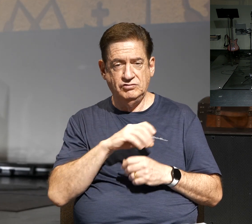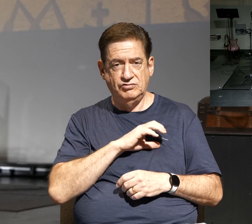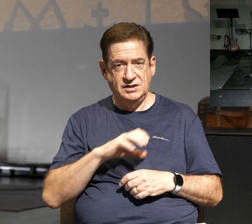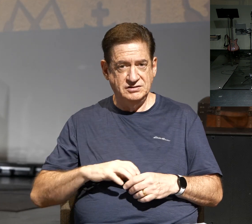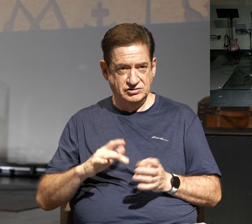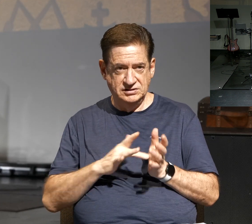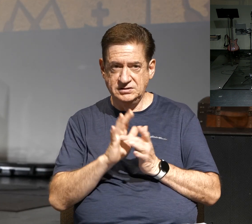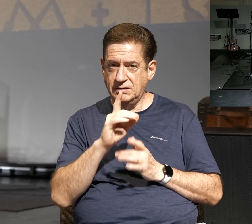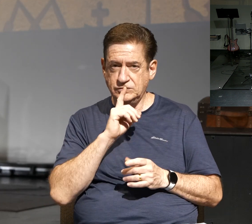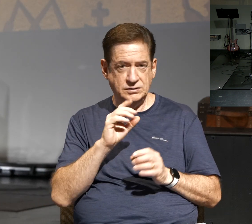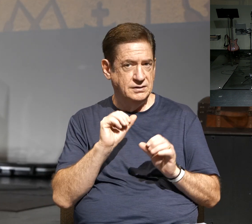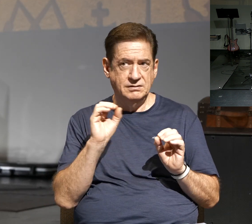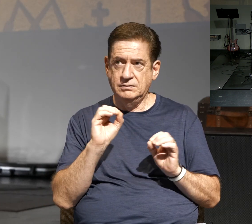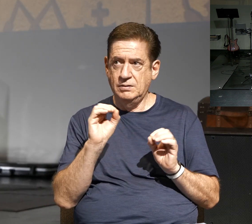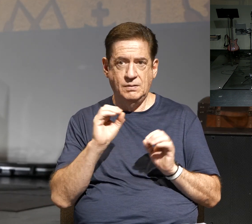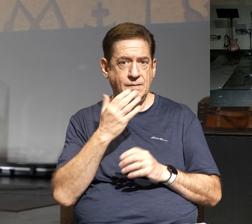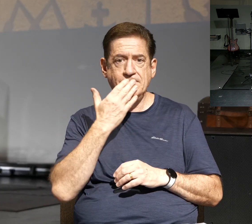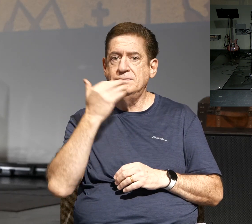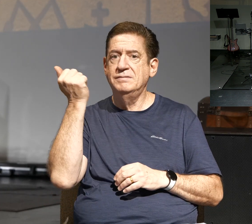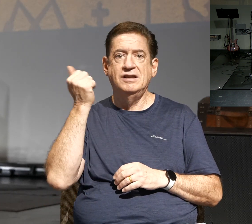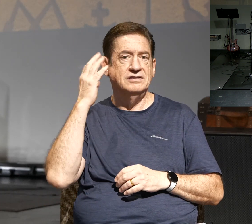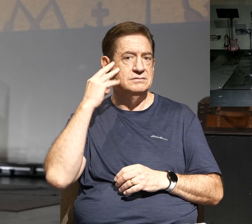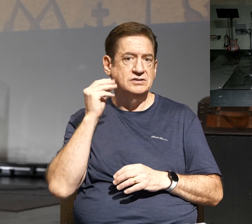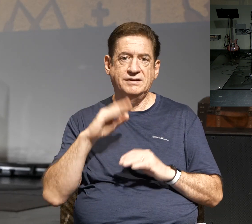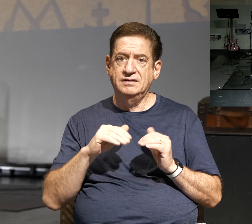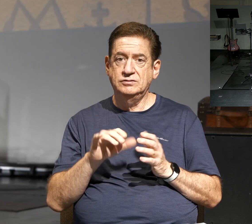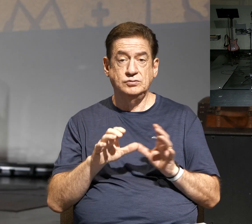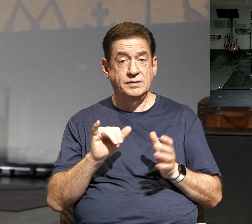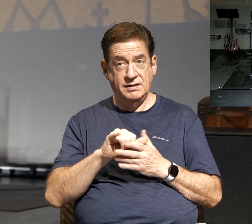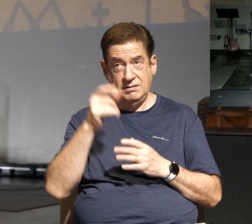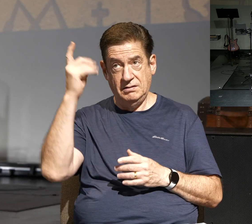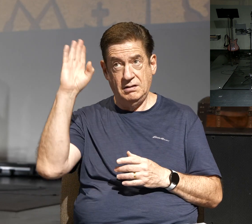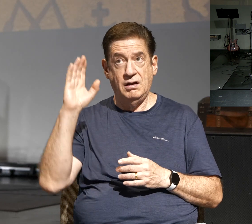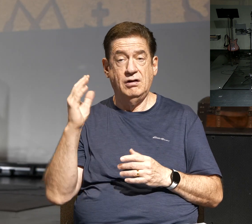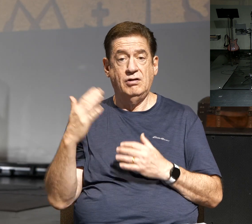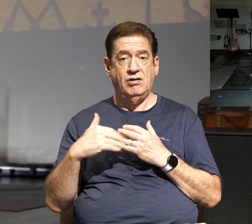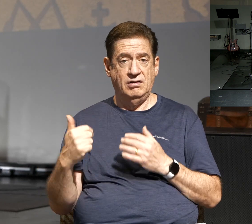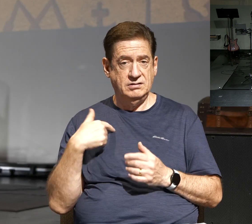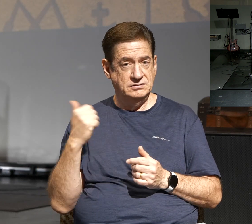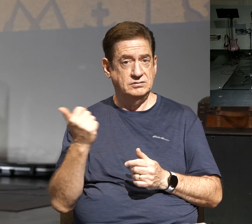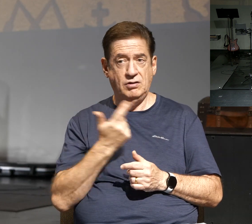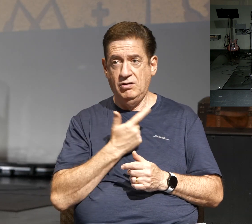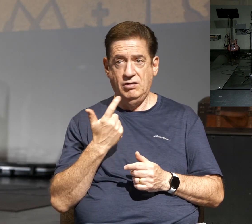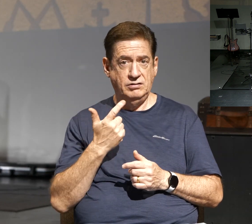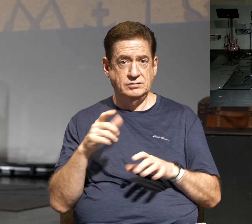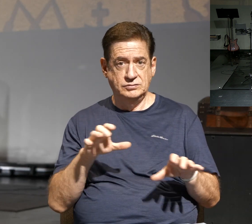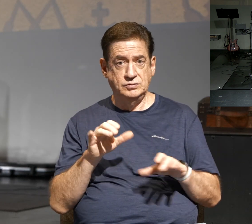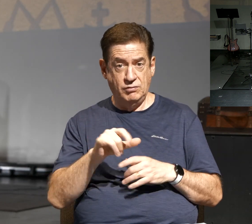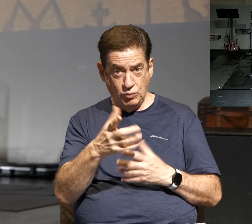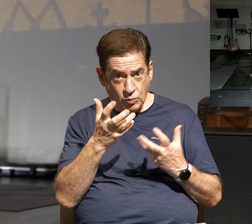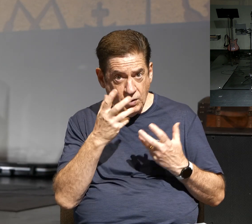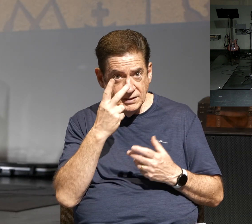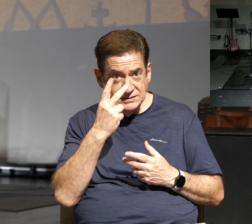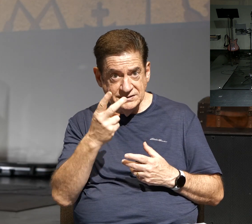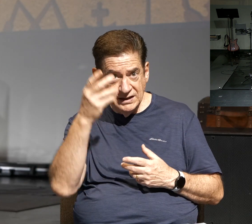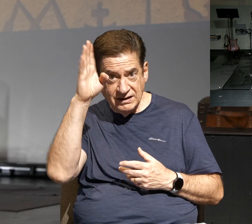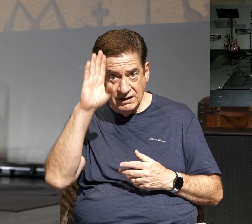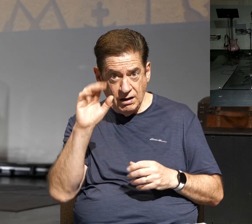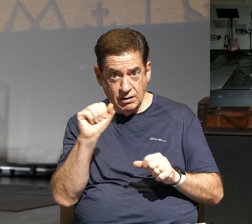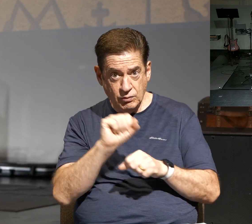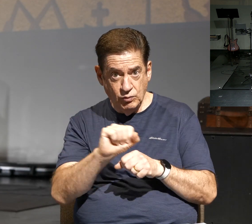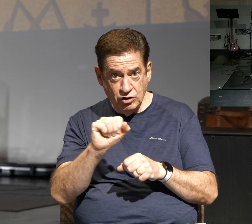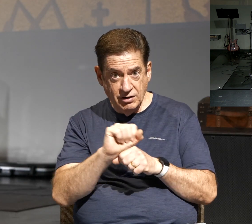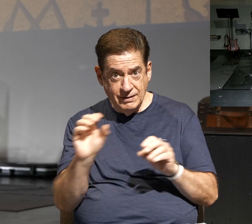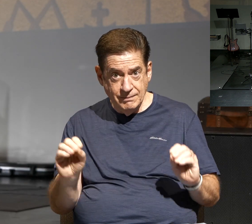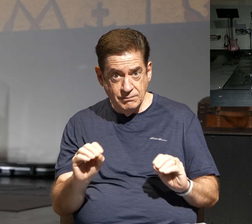Absolutely not a better experience than to do that. And God has called us to all do that. If you want to see God work miracles in and